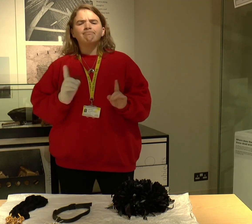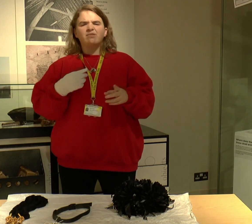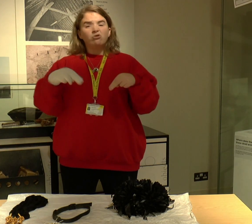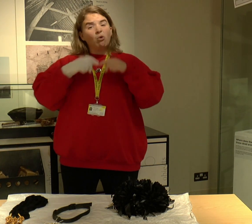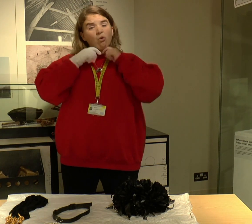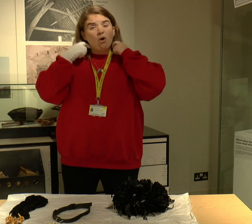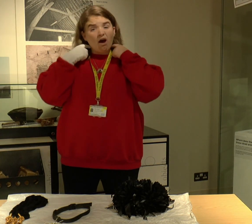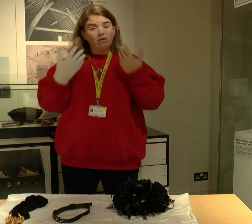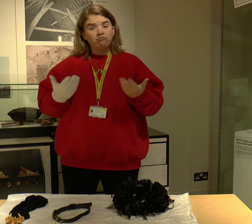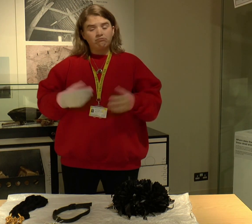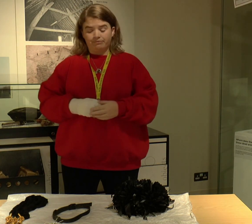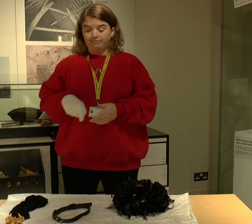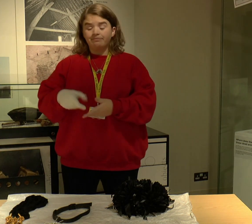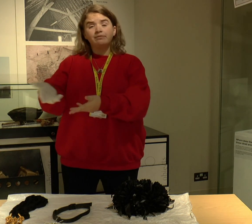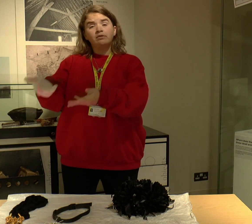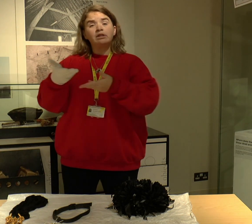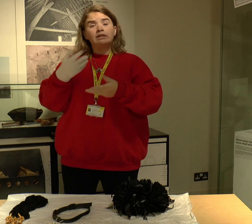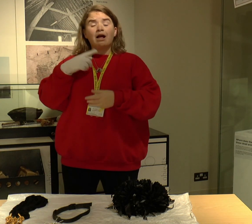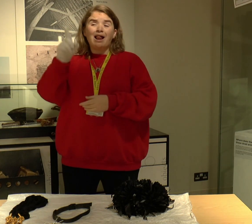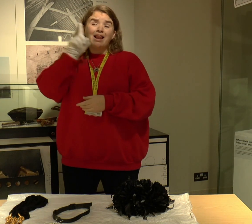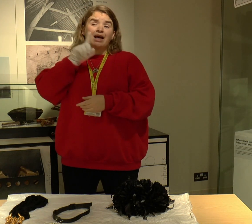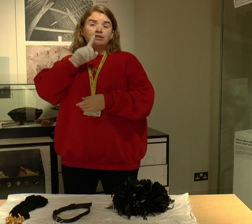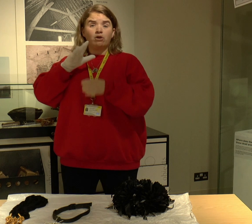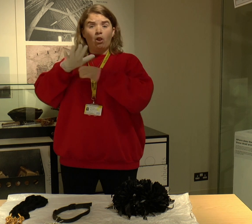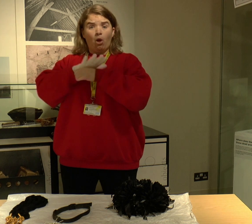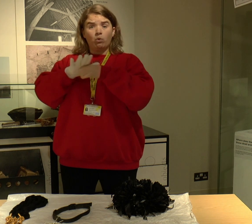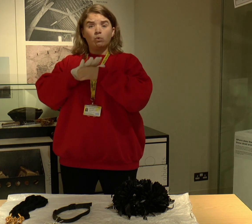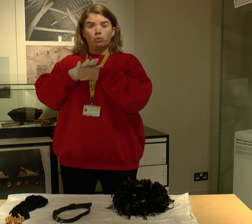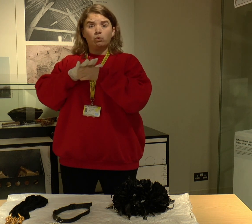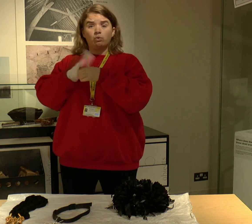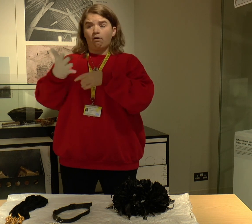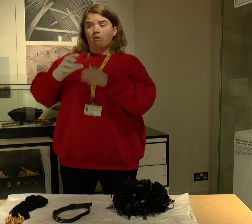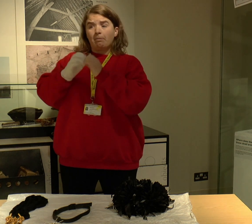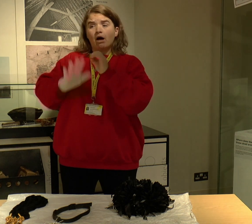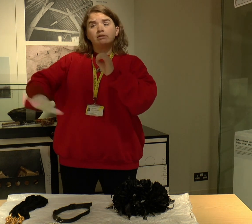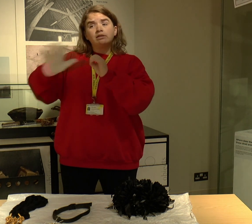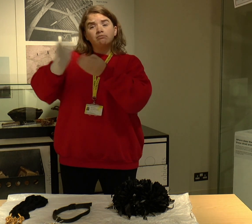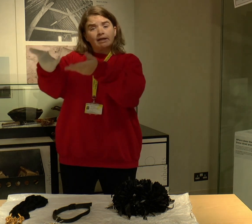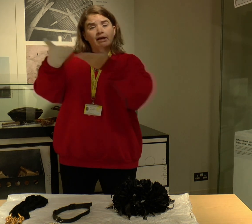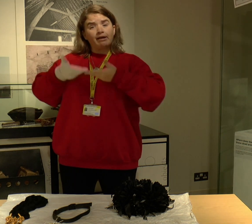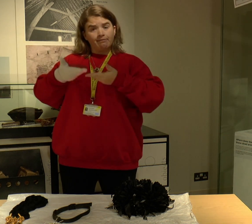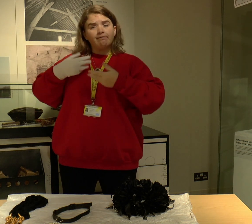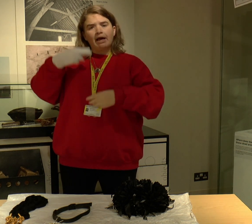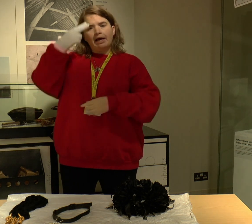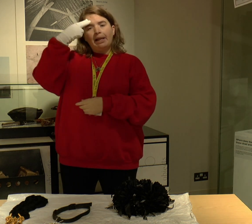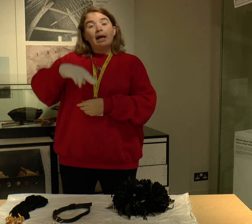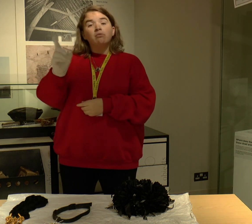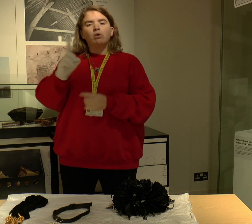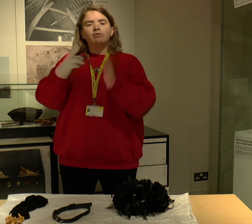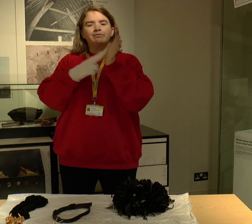Here we have a dog collar. It was given to the museum by a local lady from Bucks. Her